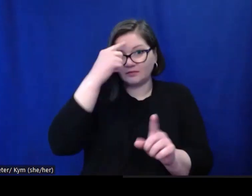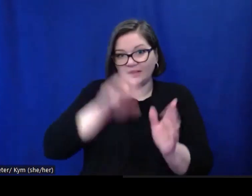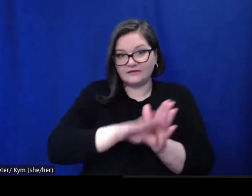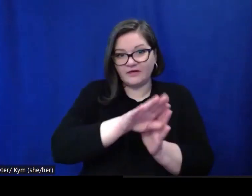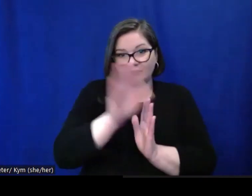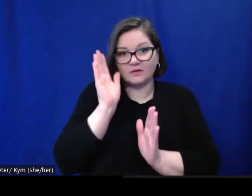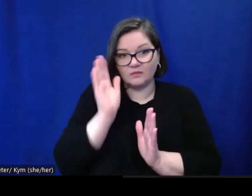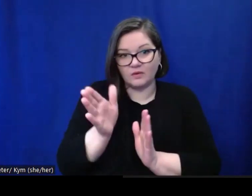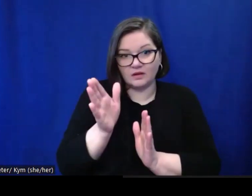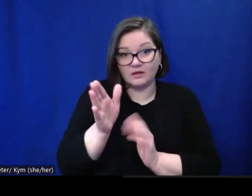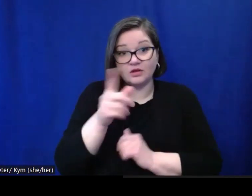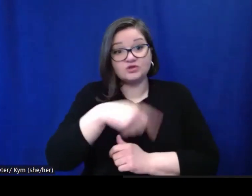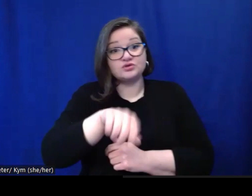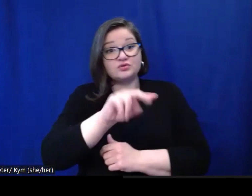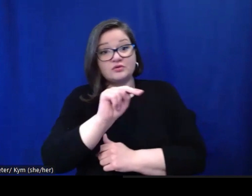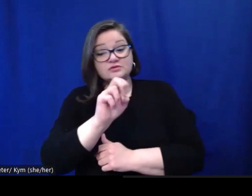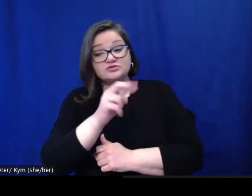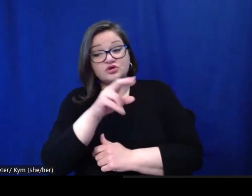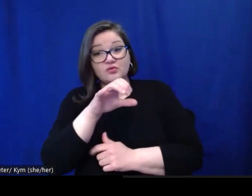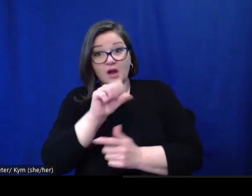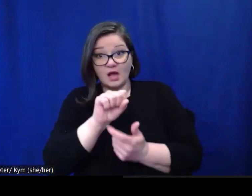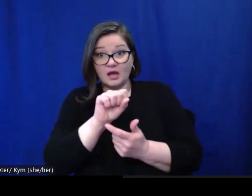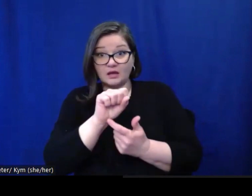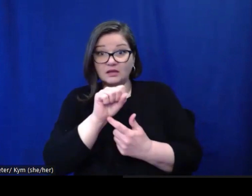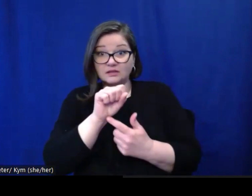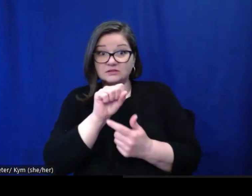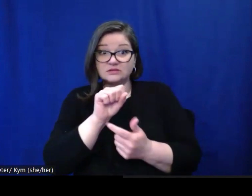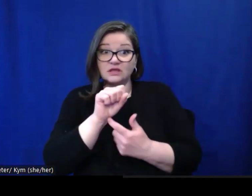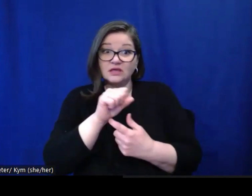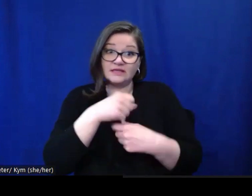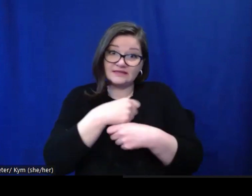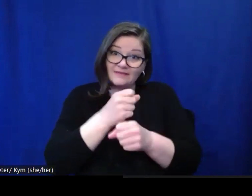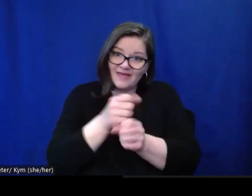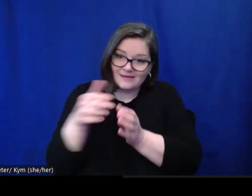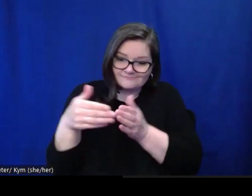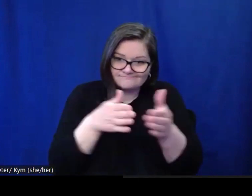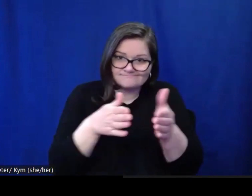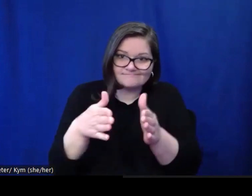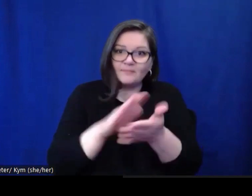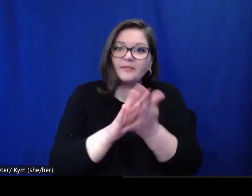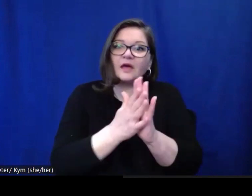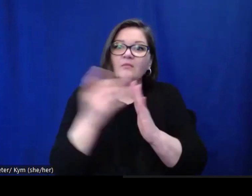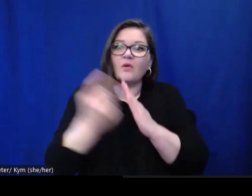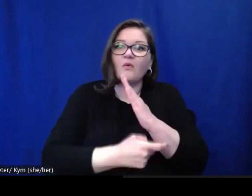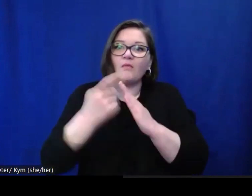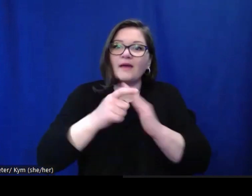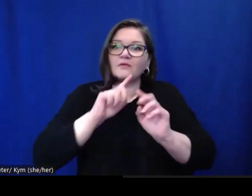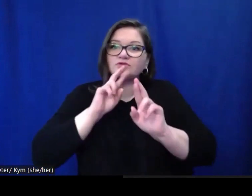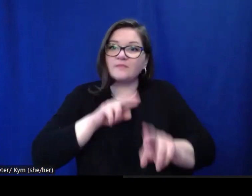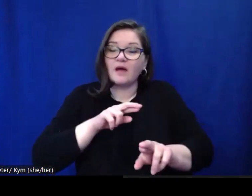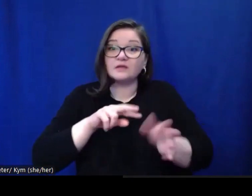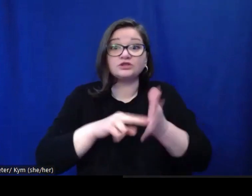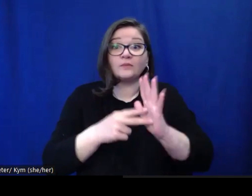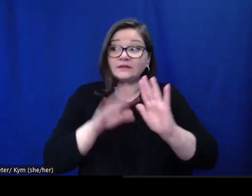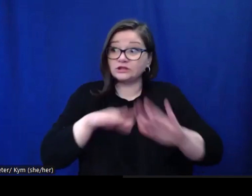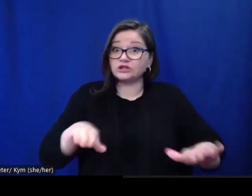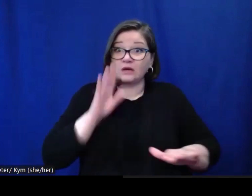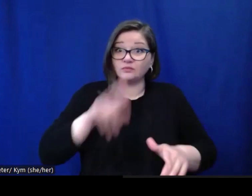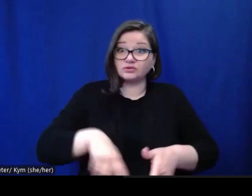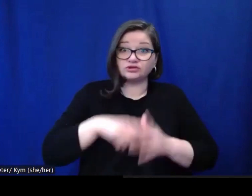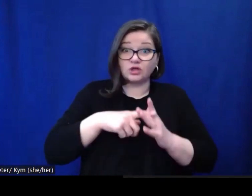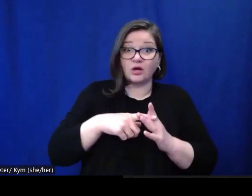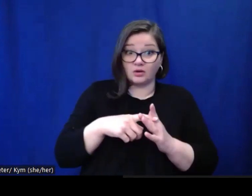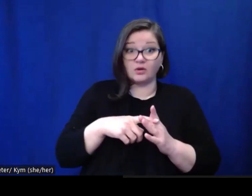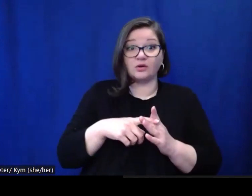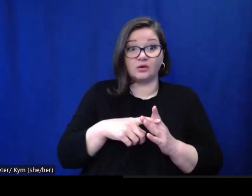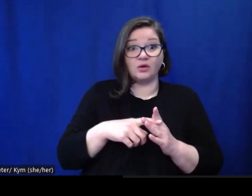So those neurons form pathways that become automatic responses. So the child starts to,